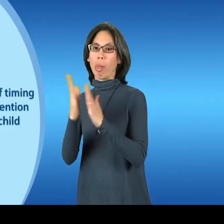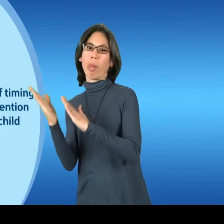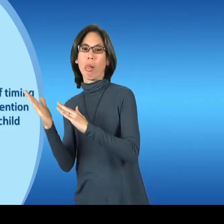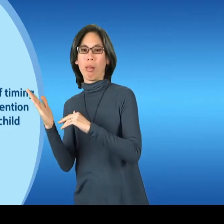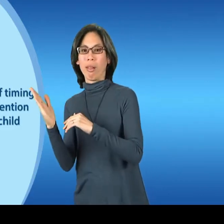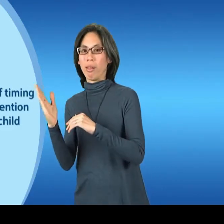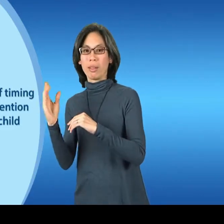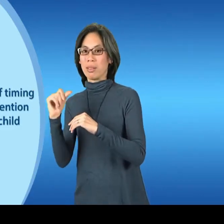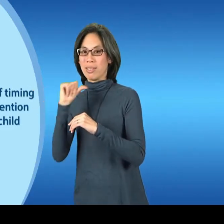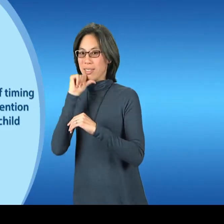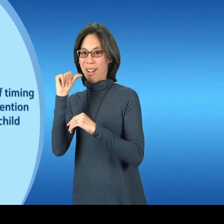timing is not quite right.